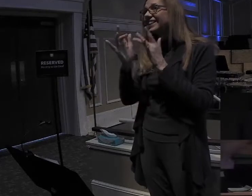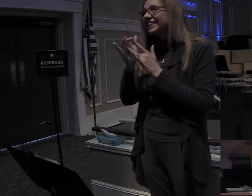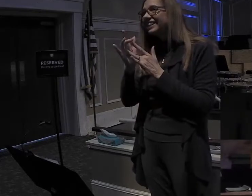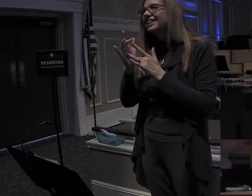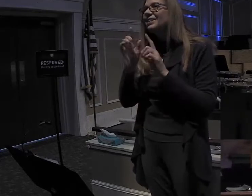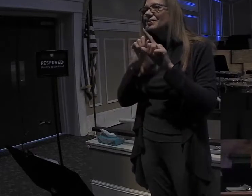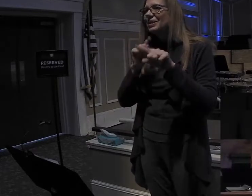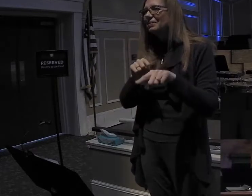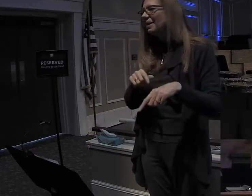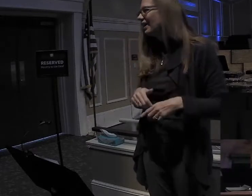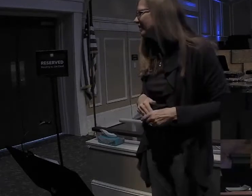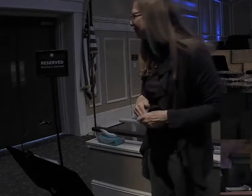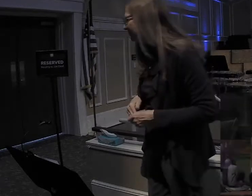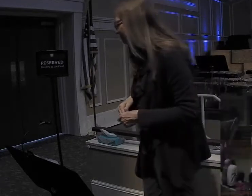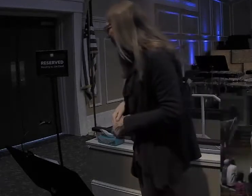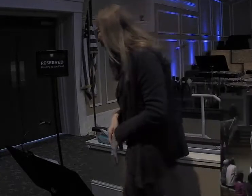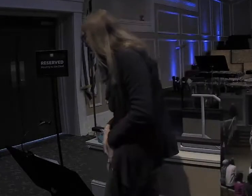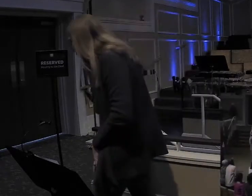you respond as we sing.